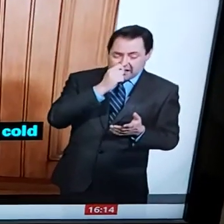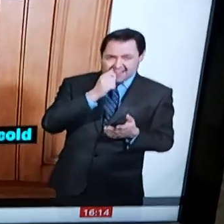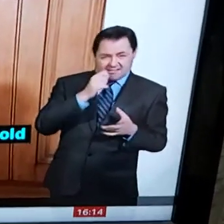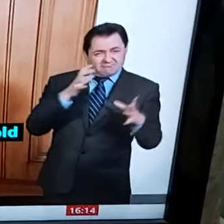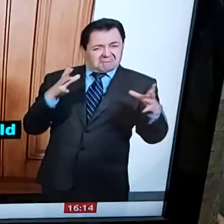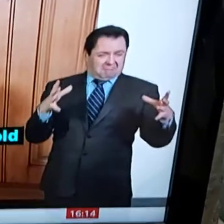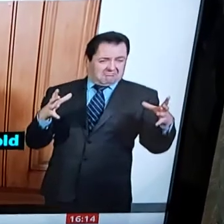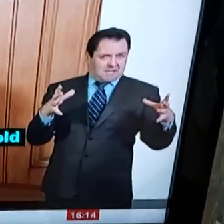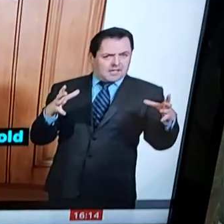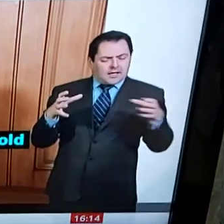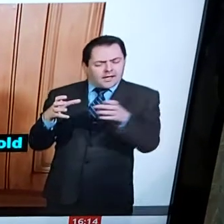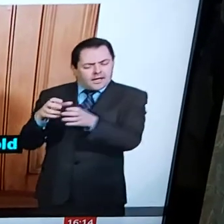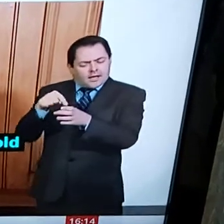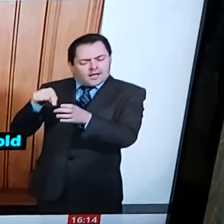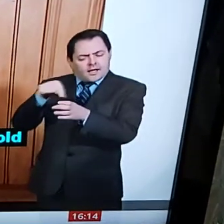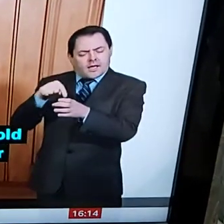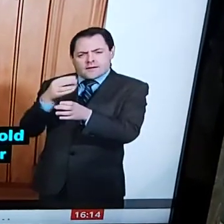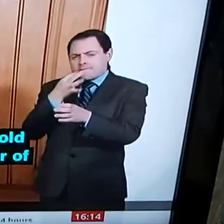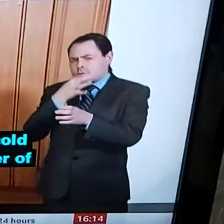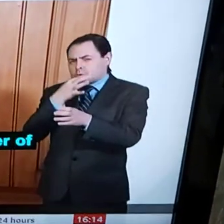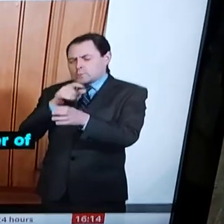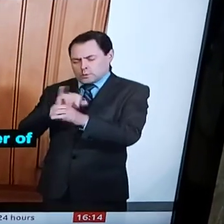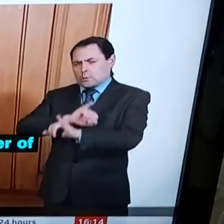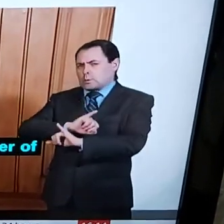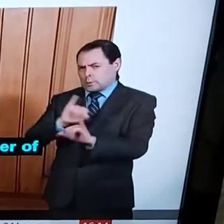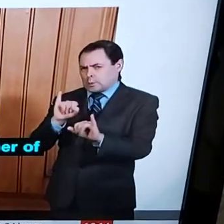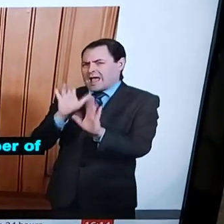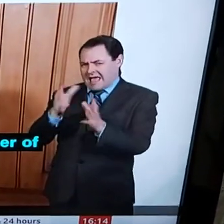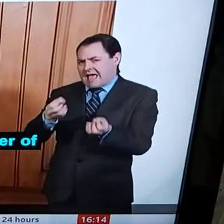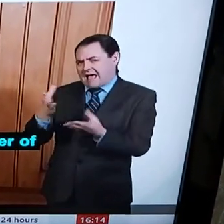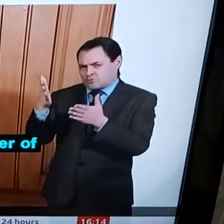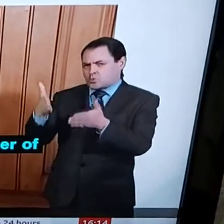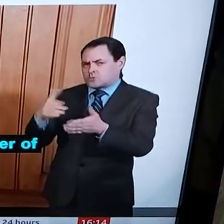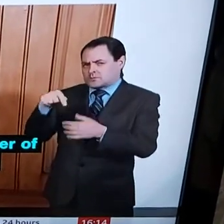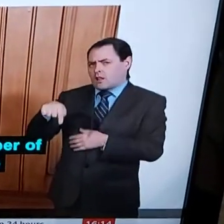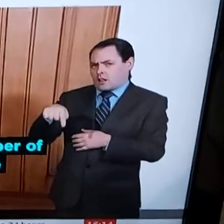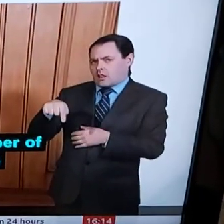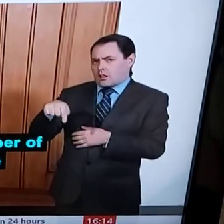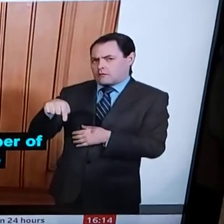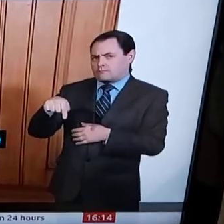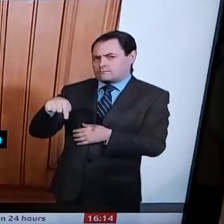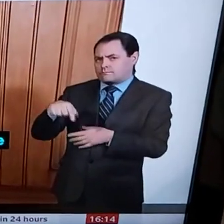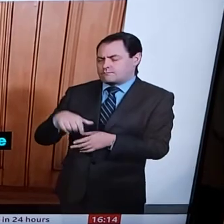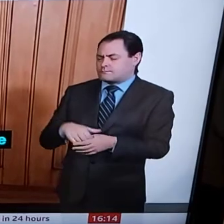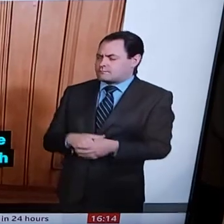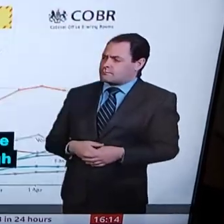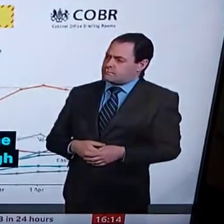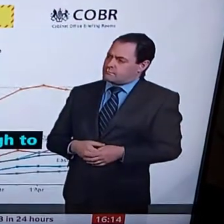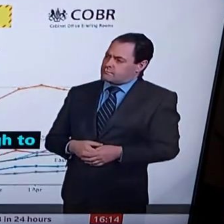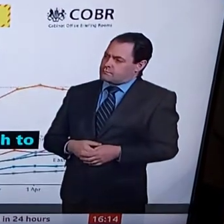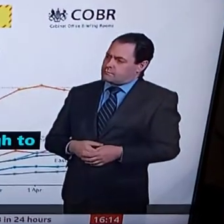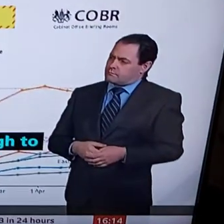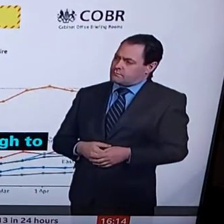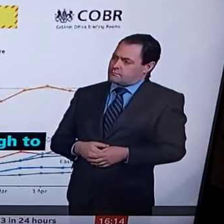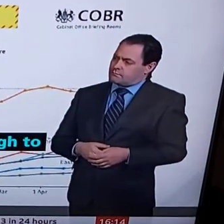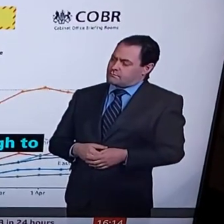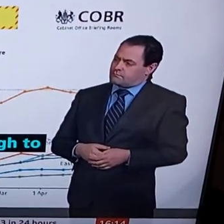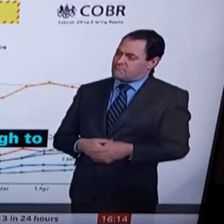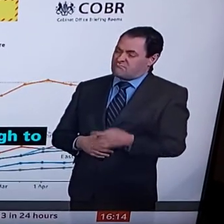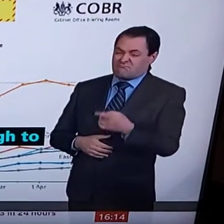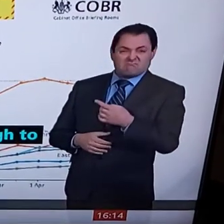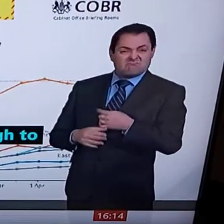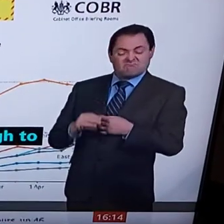it does mean that the symptoms are severe enough to require hospitalization. It will be a week or